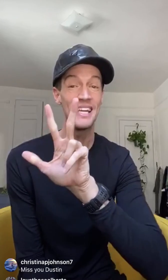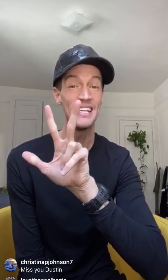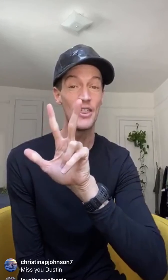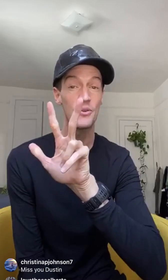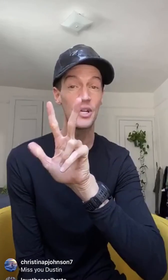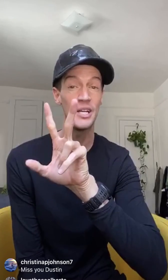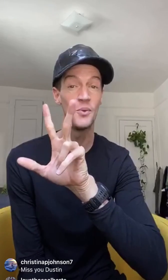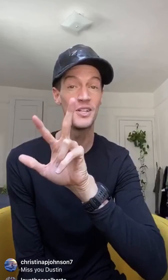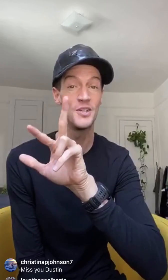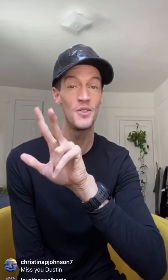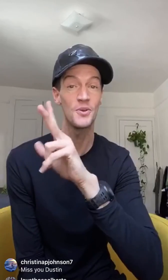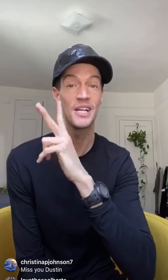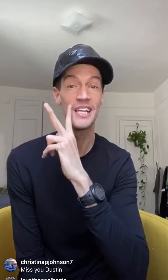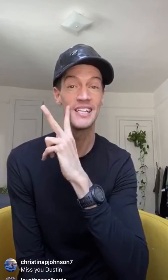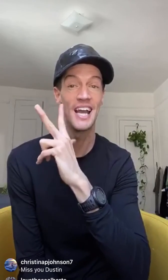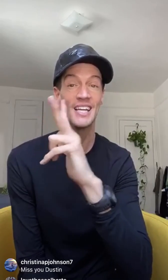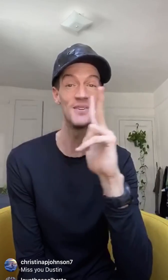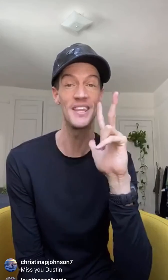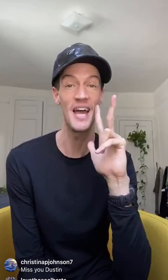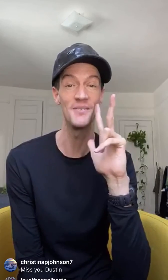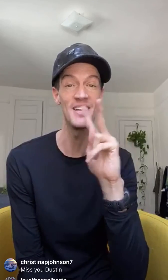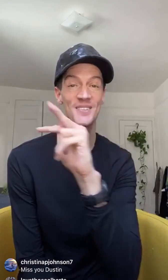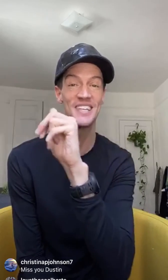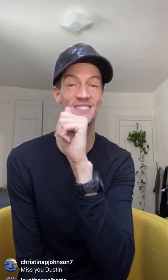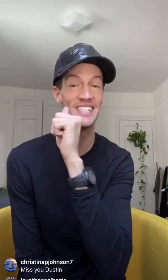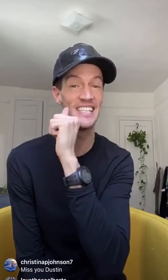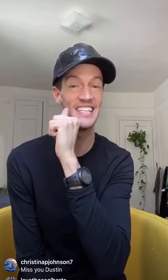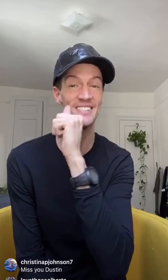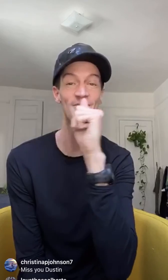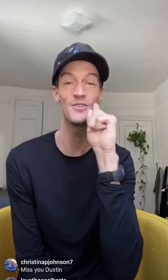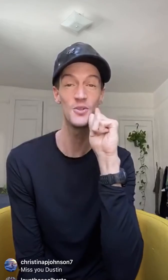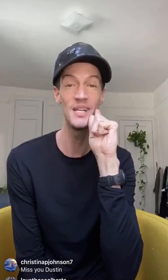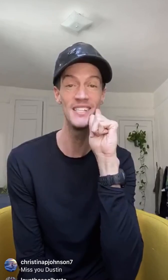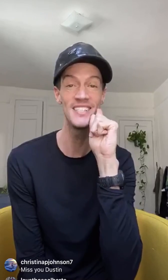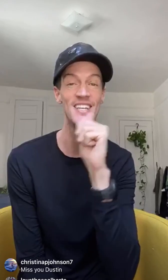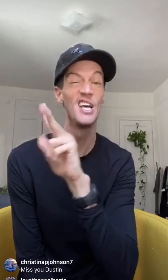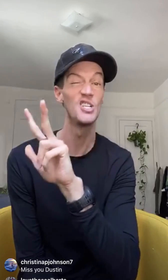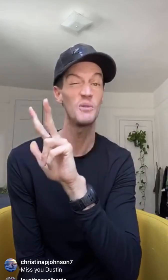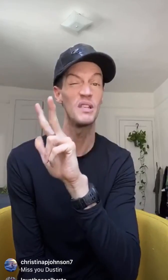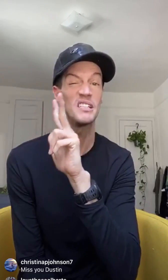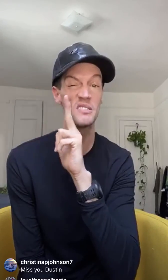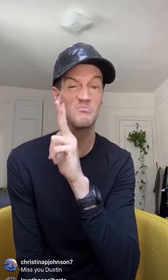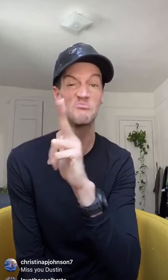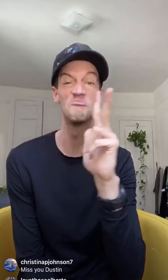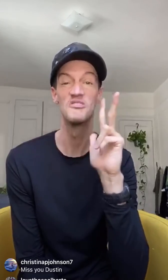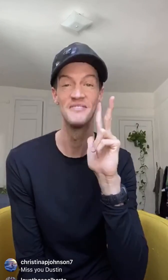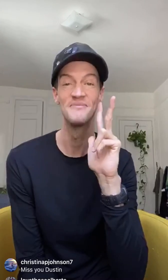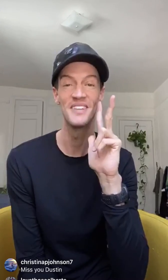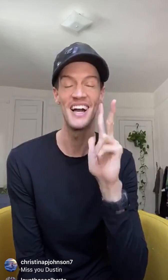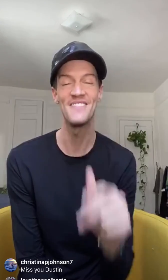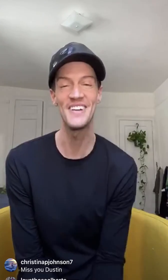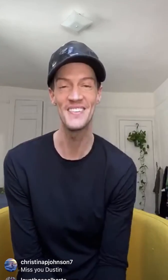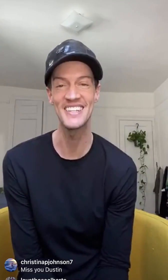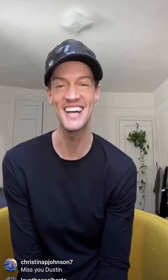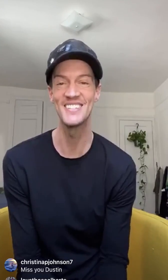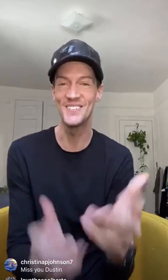bachelor, restaurant. We did the sign for twin. Twin, it's the T. And I found